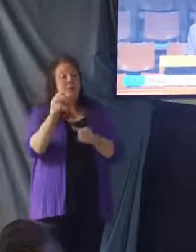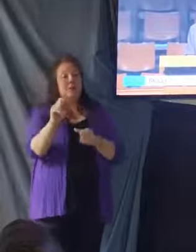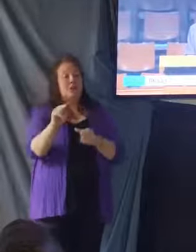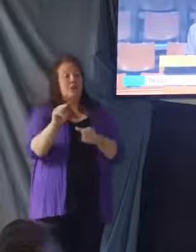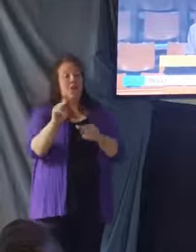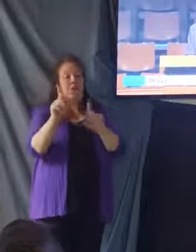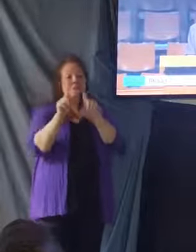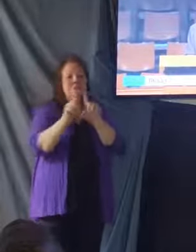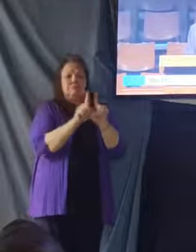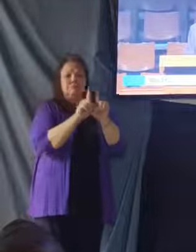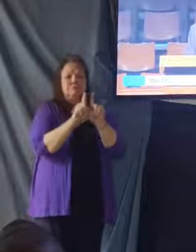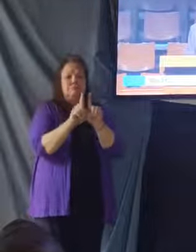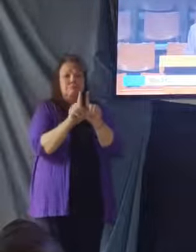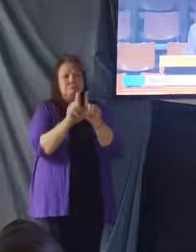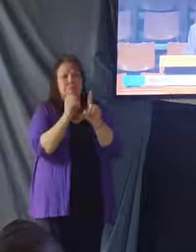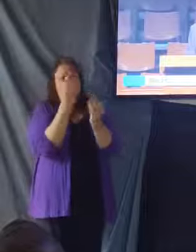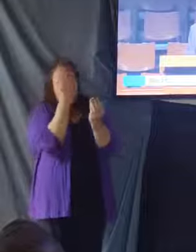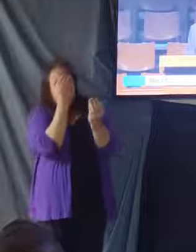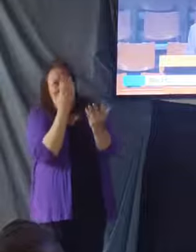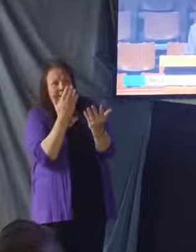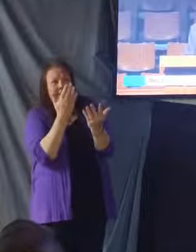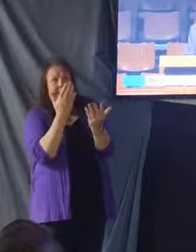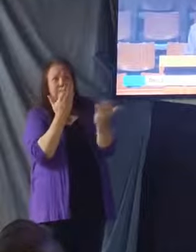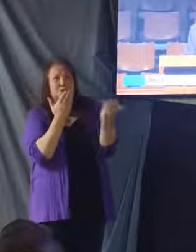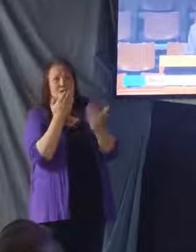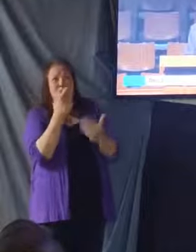him as a faithful disciple, the Apostle John,